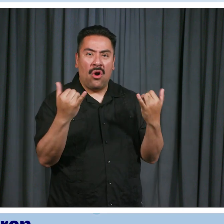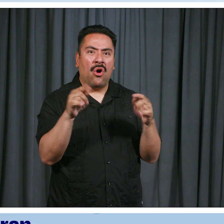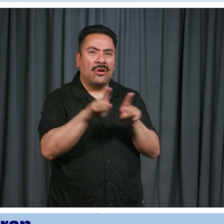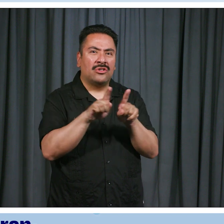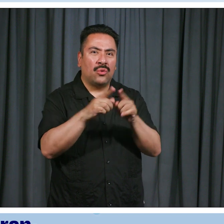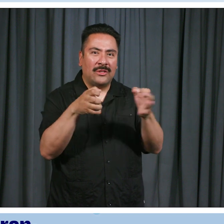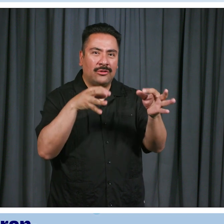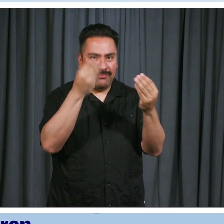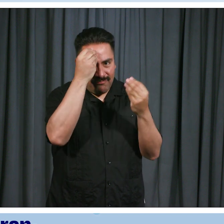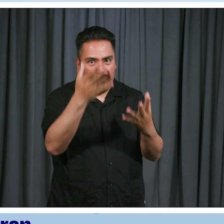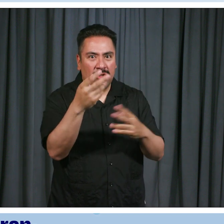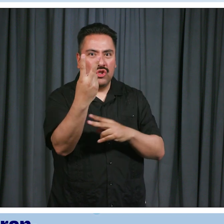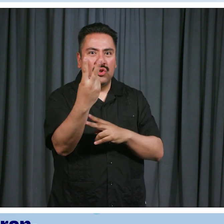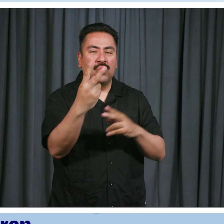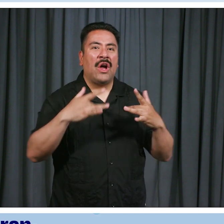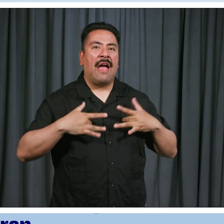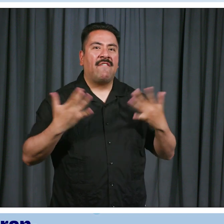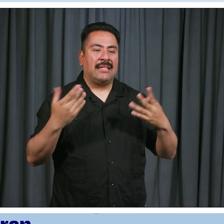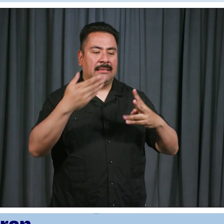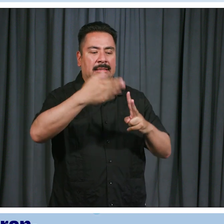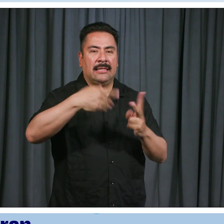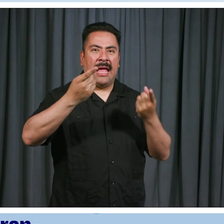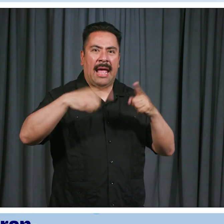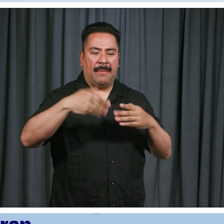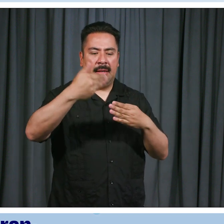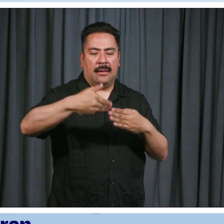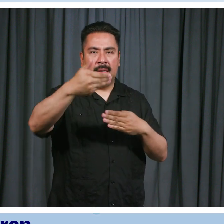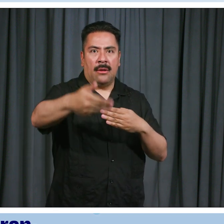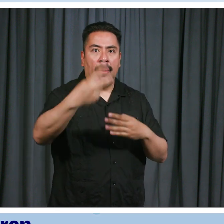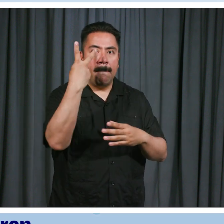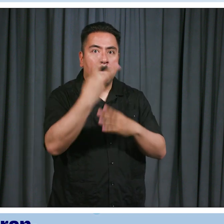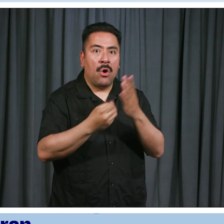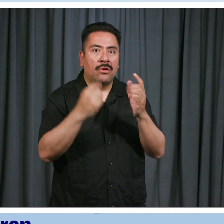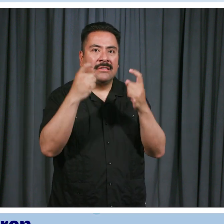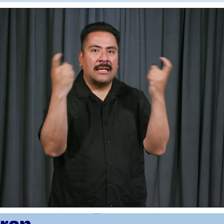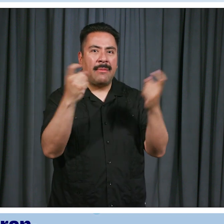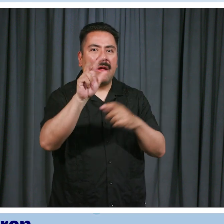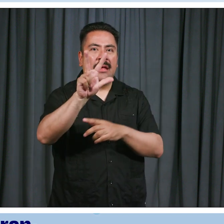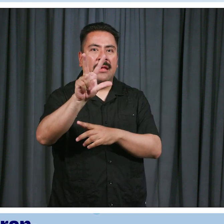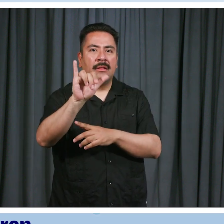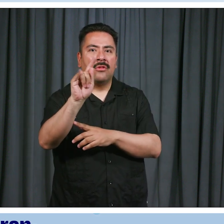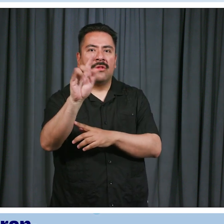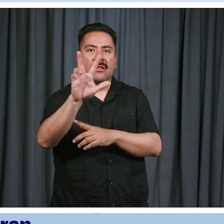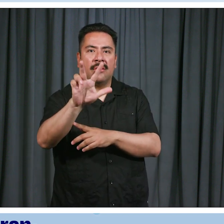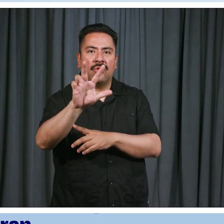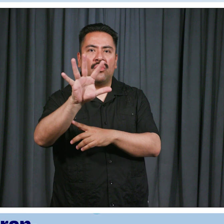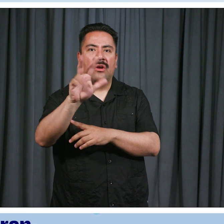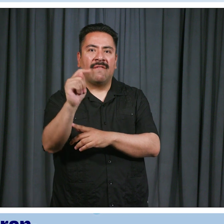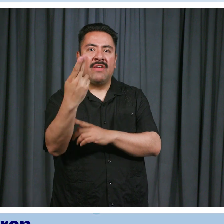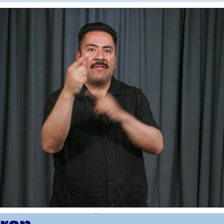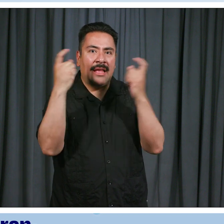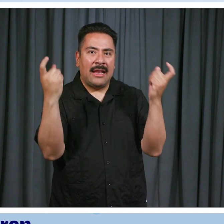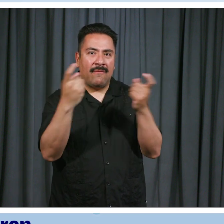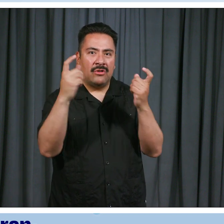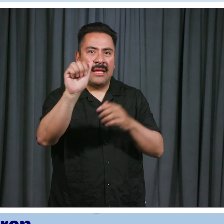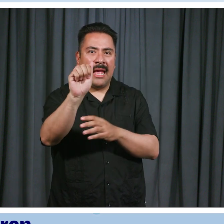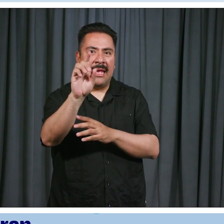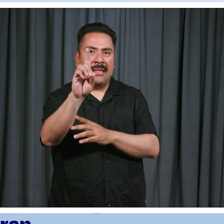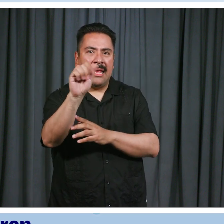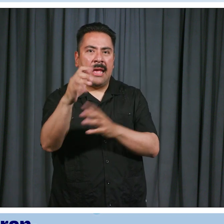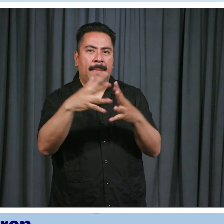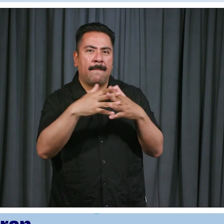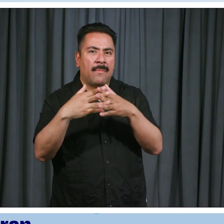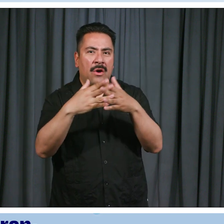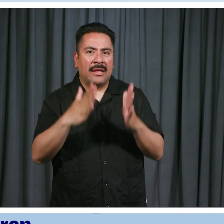two events that we have coming up. Both are to celebrate the 35th anniversary of the Americans with Disabilities Act. We have